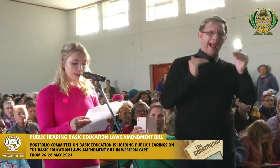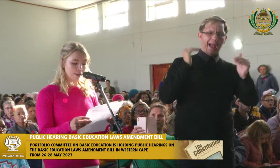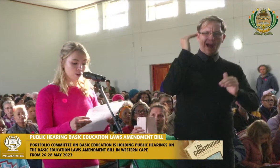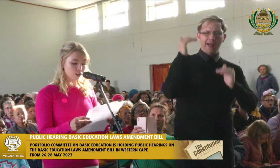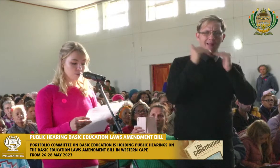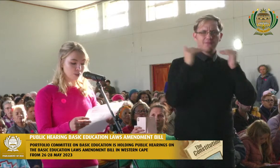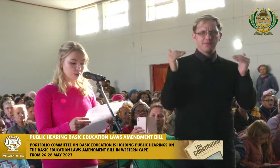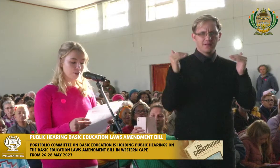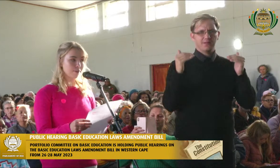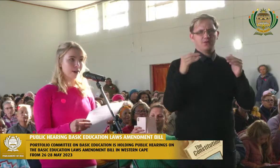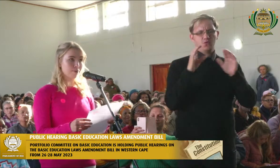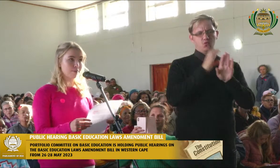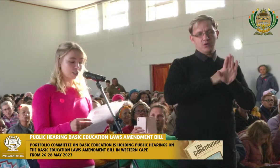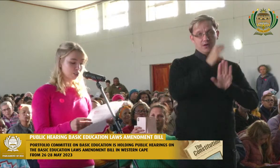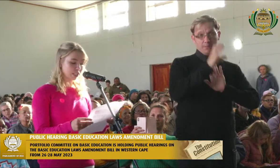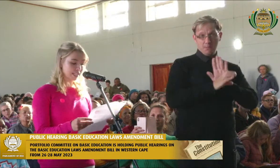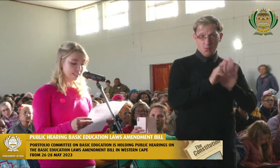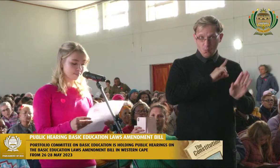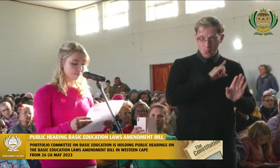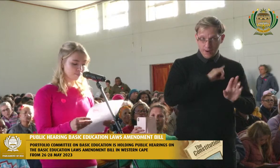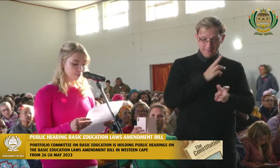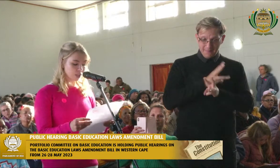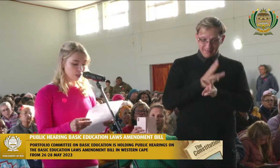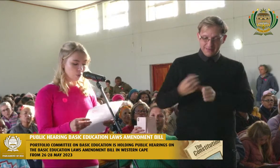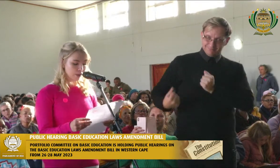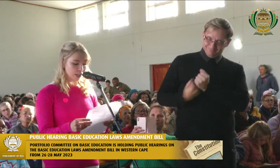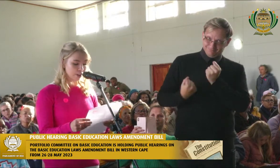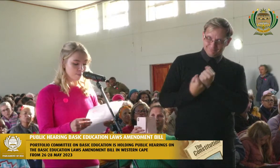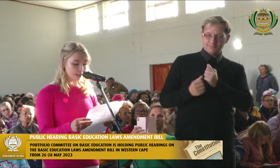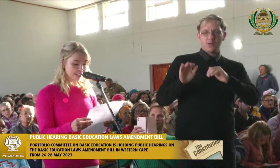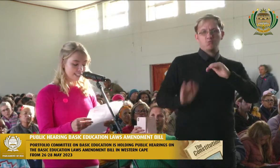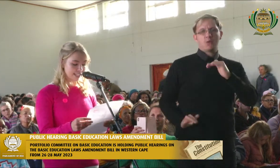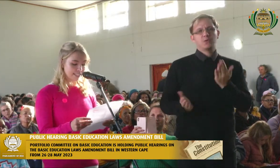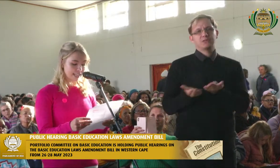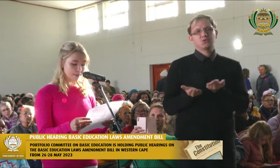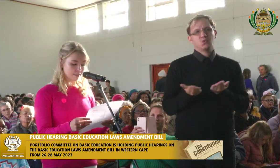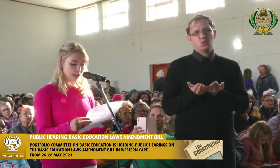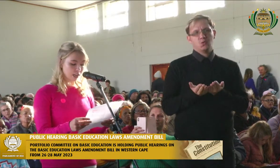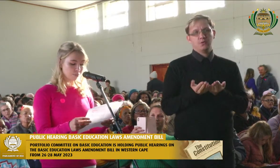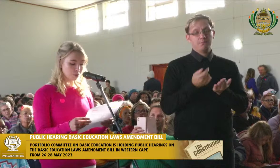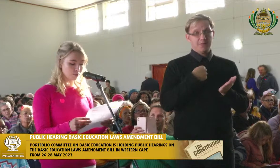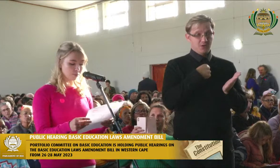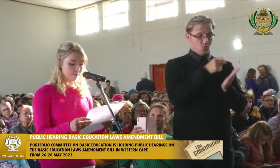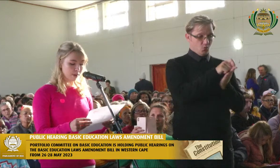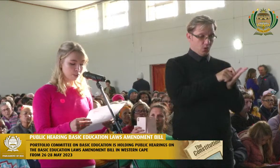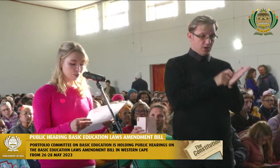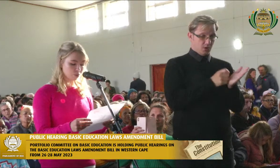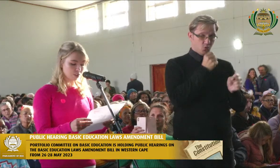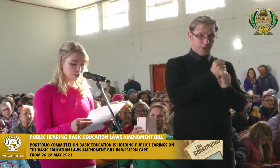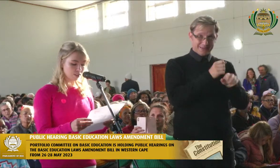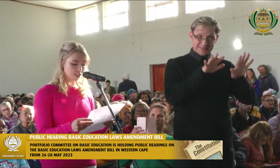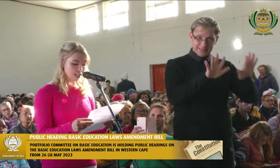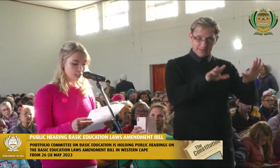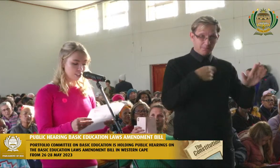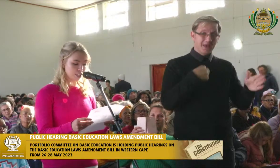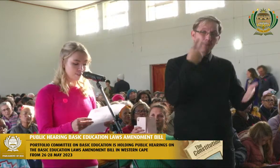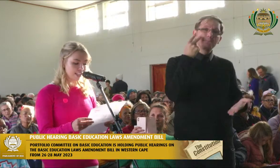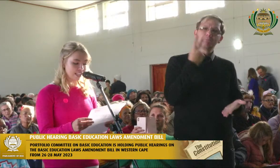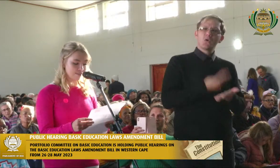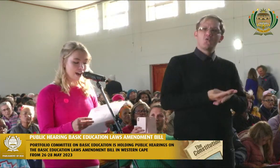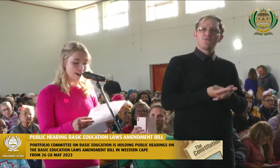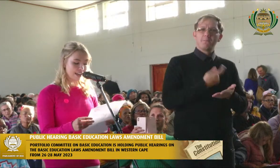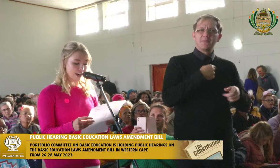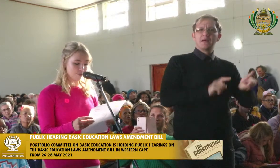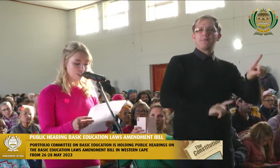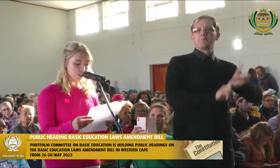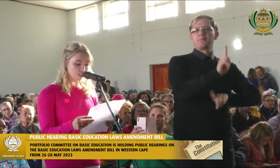to my mom and her hard work throughout my primary school years. When I wrote my grade 10 exams, I improved on my public school results, achieving